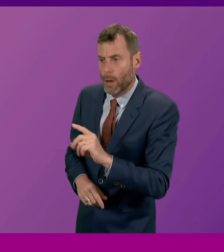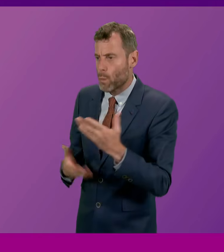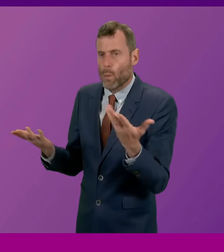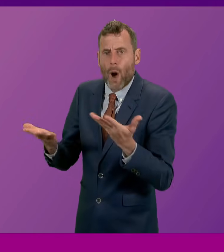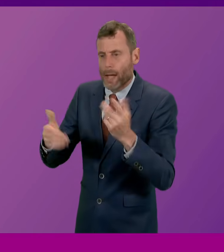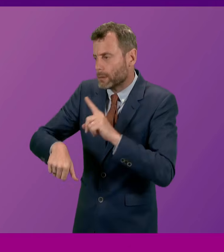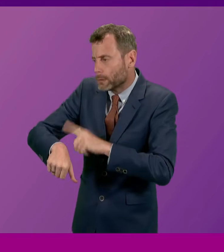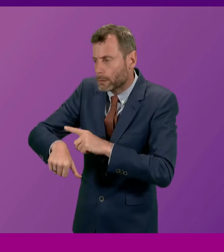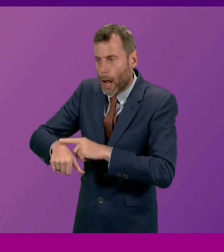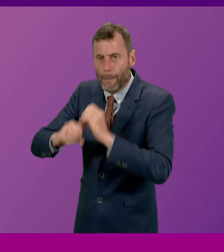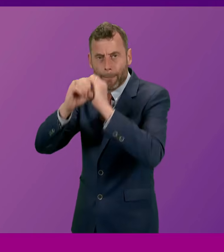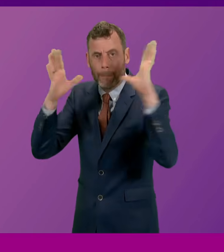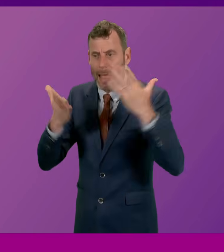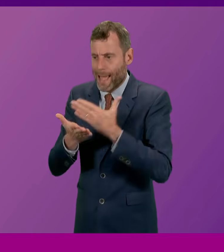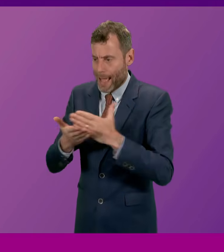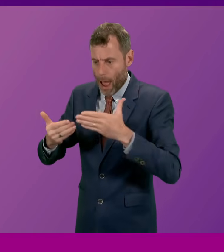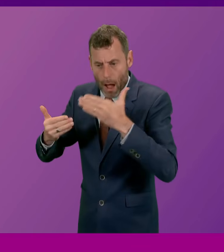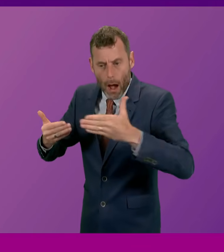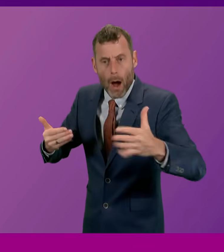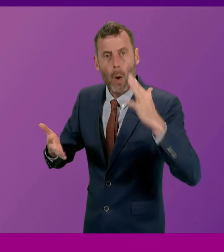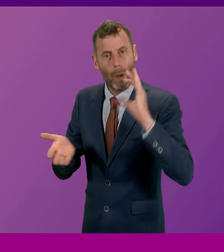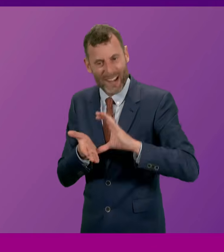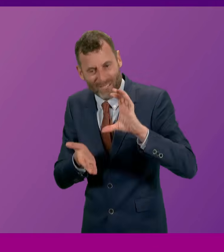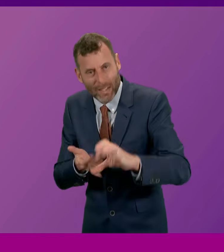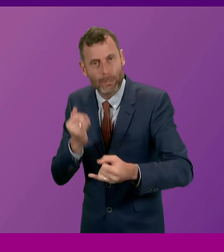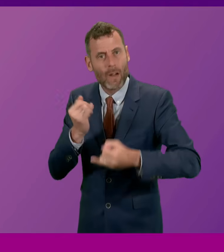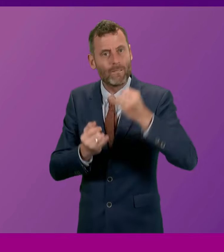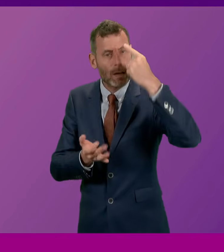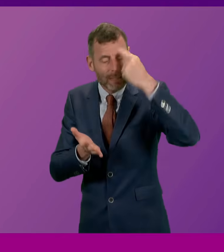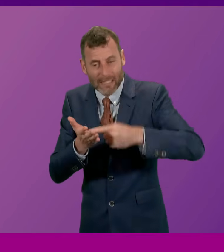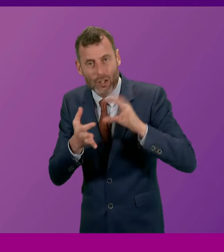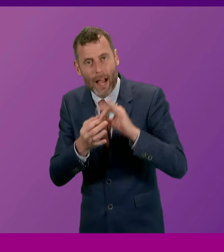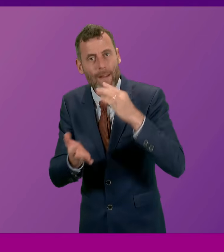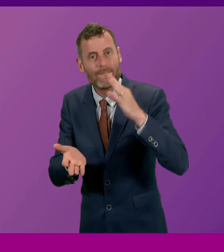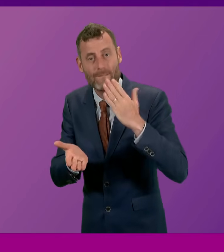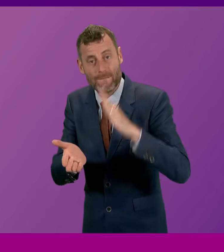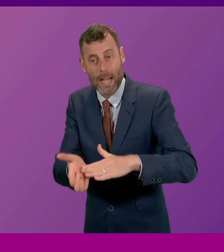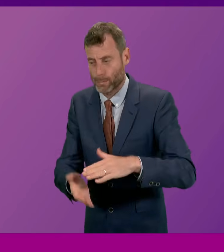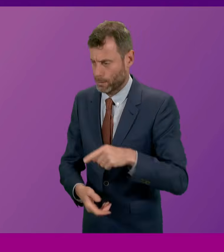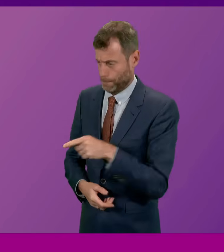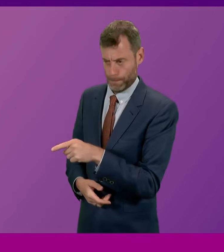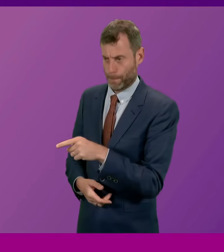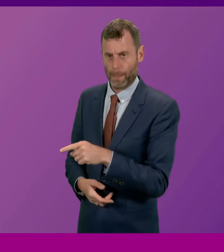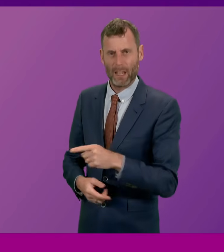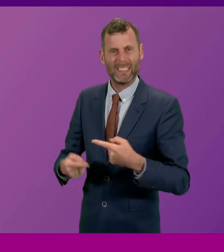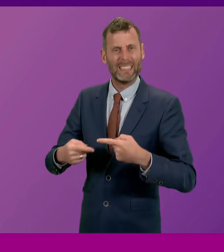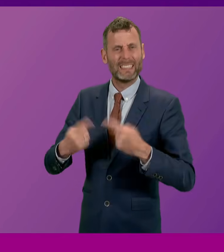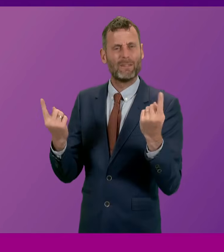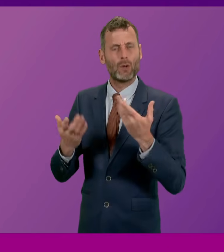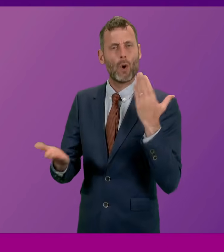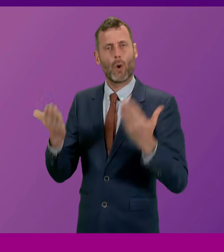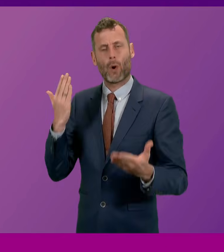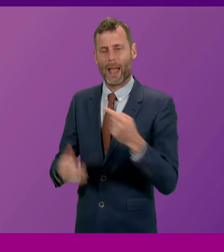timetable or a final investment decision on the project. This stands in stark contrast to Labour's £22